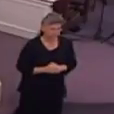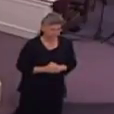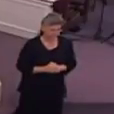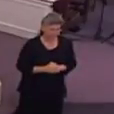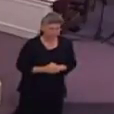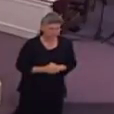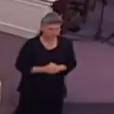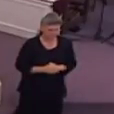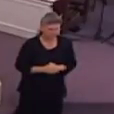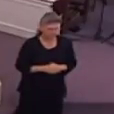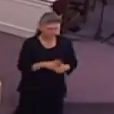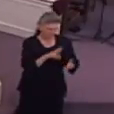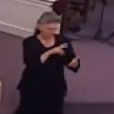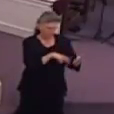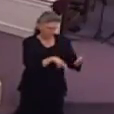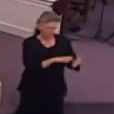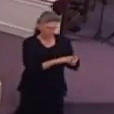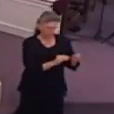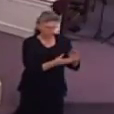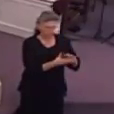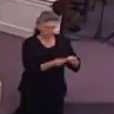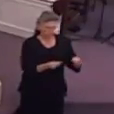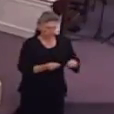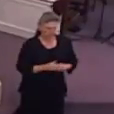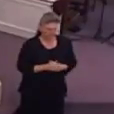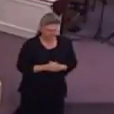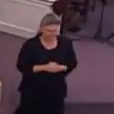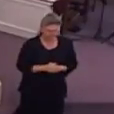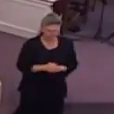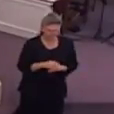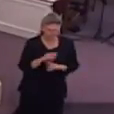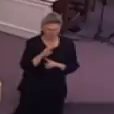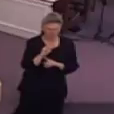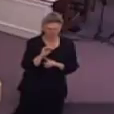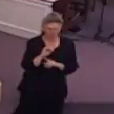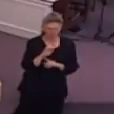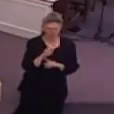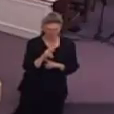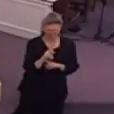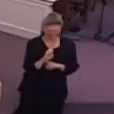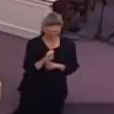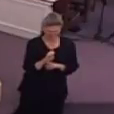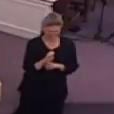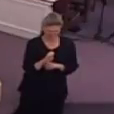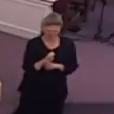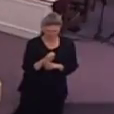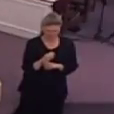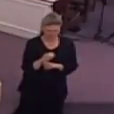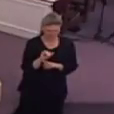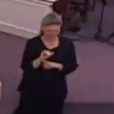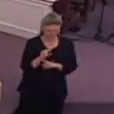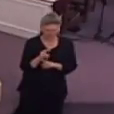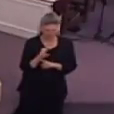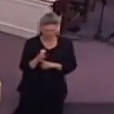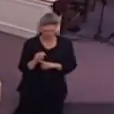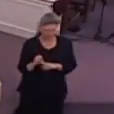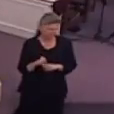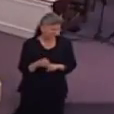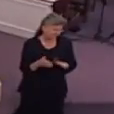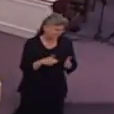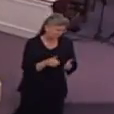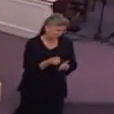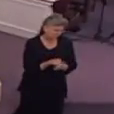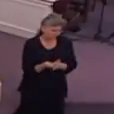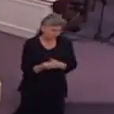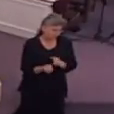Hallelujah. I read the story of Mike Yakakali, if I'm pronouncing his name correctly. He died a few years ago in a car